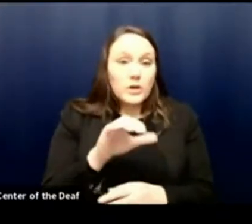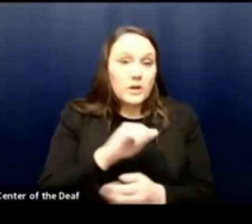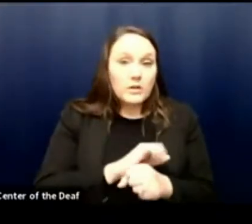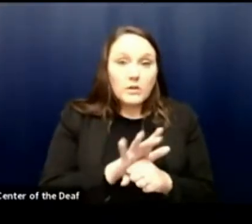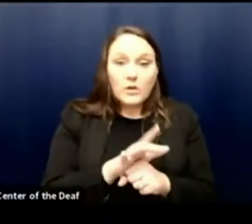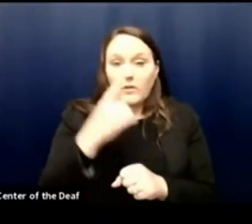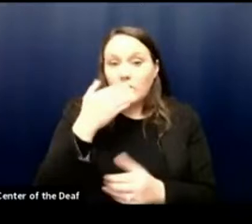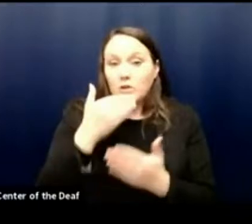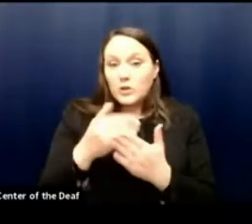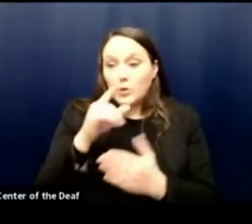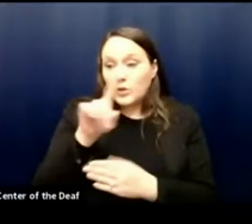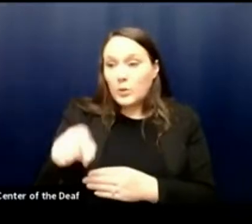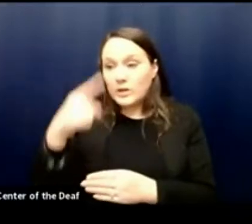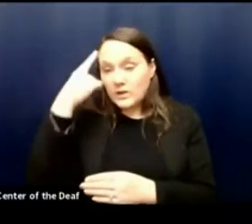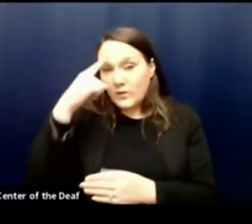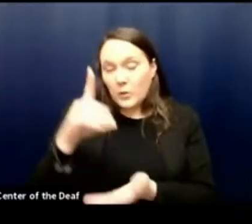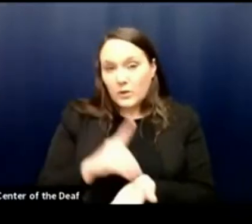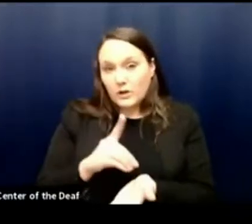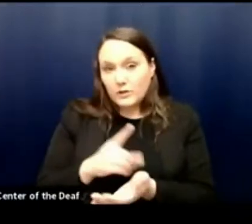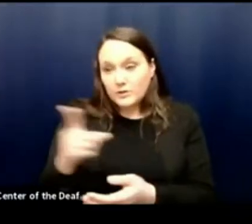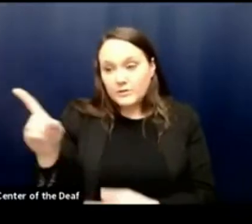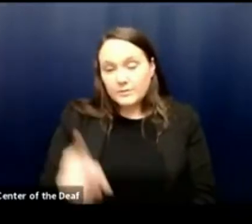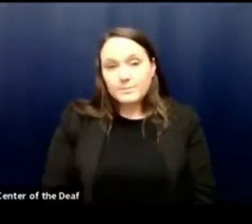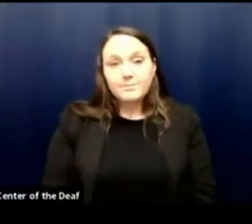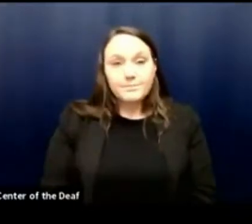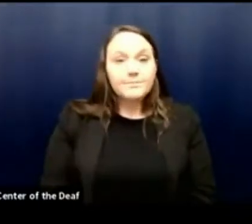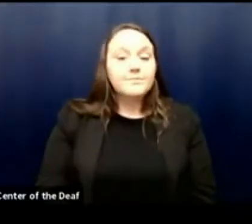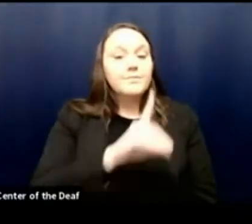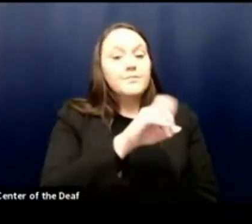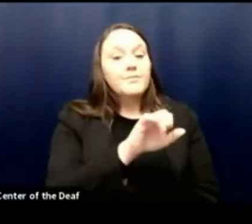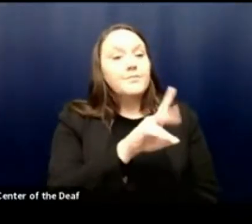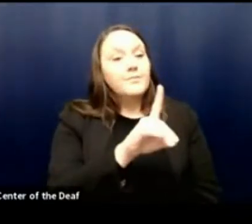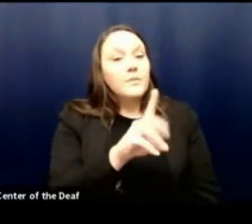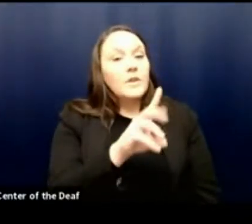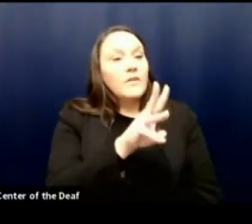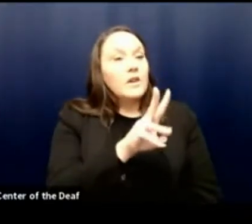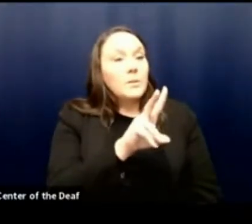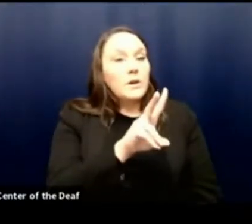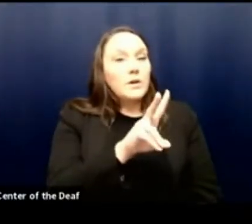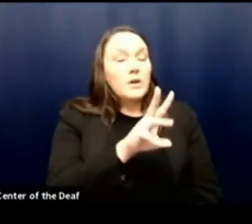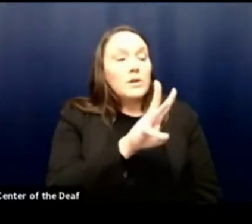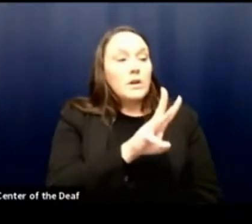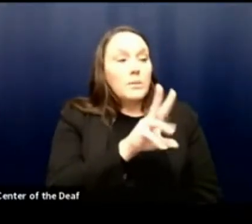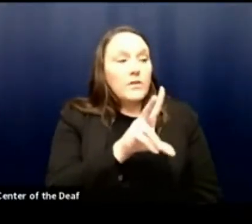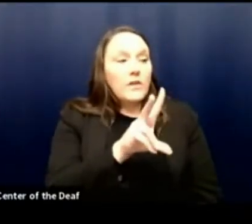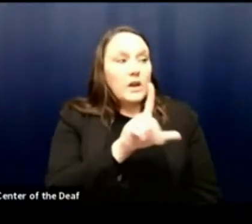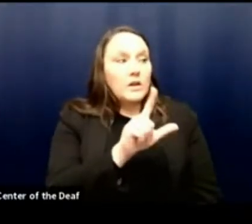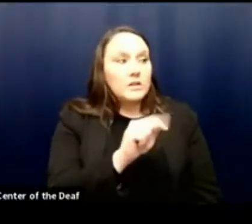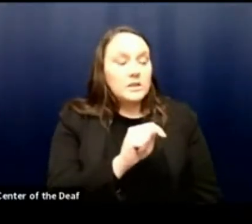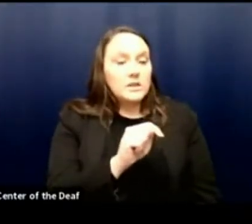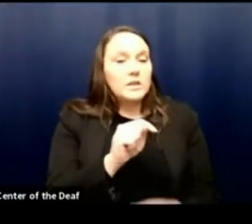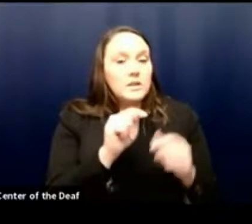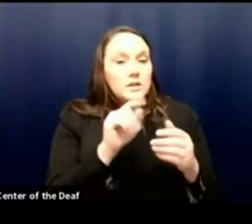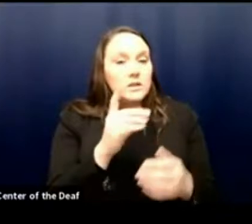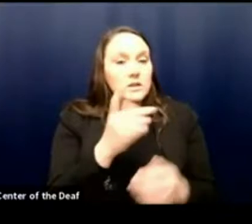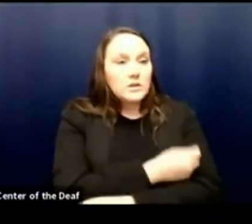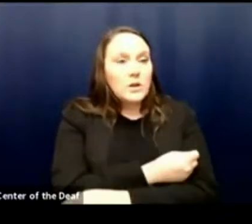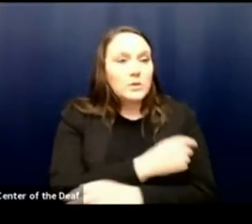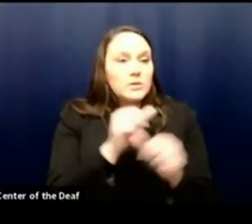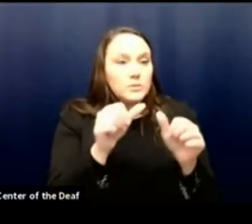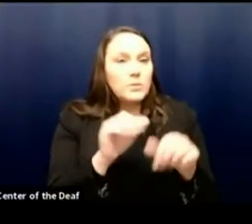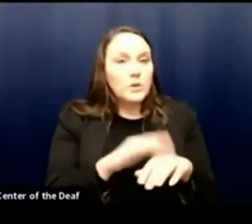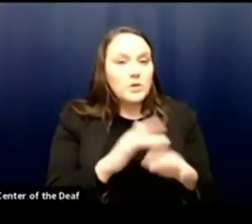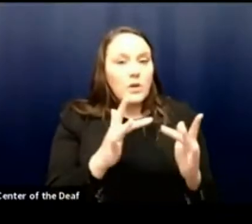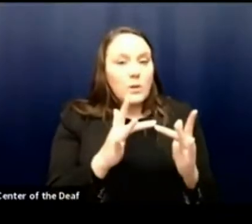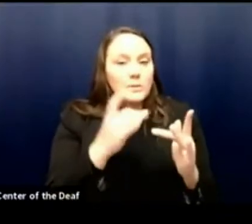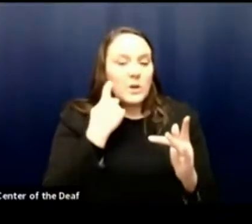who's treating patients. David with WVLT has a question about doses posted on the website, and I believe we just answered that, but that's something